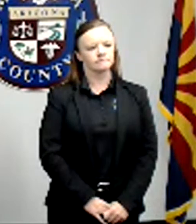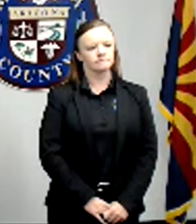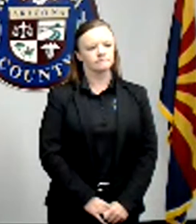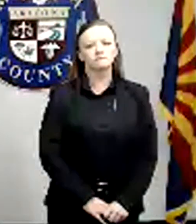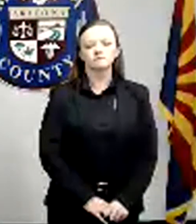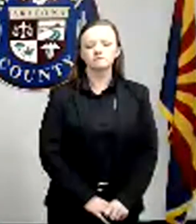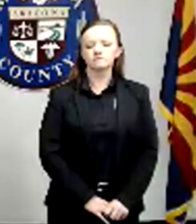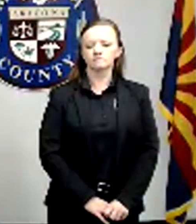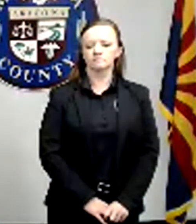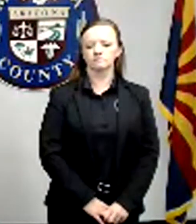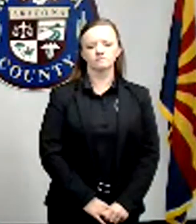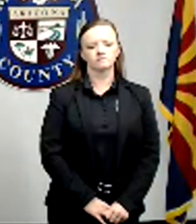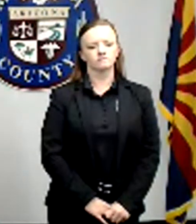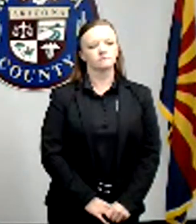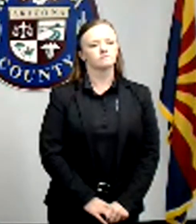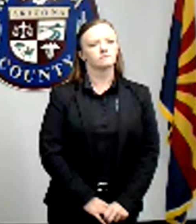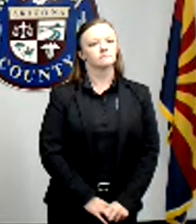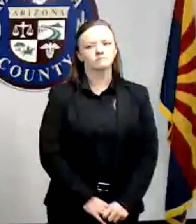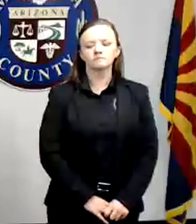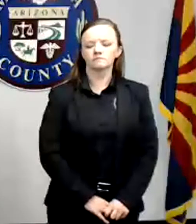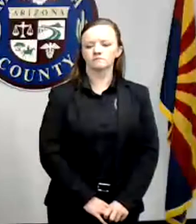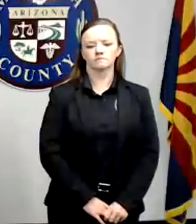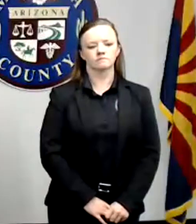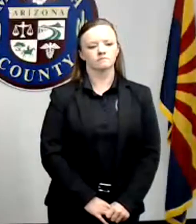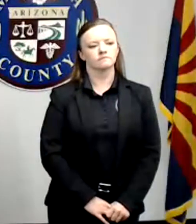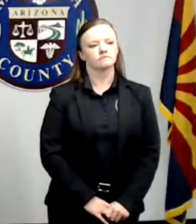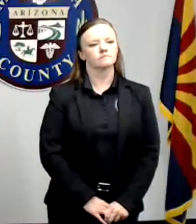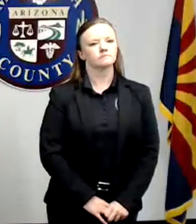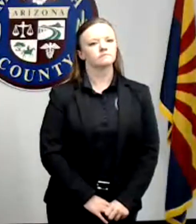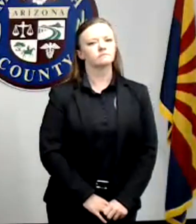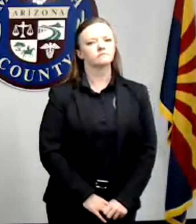informados, hablar con las familias y los residentes,